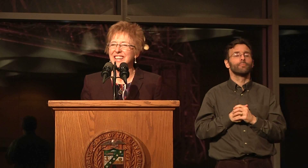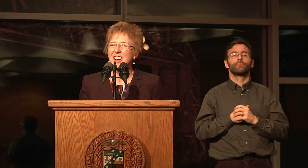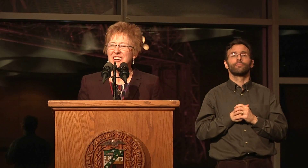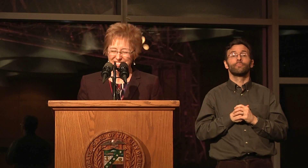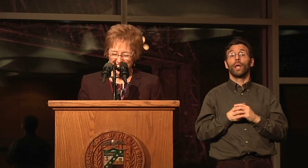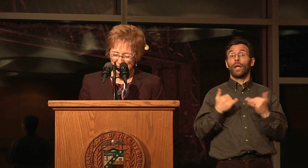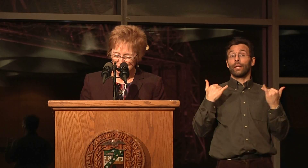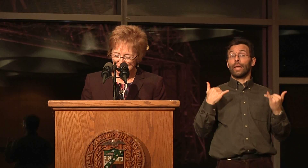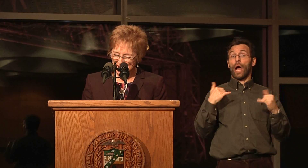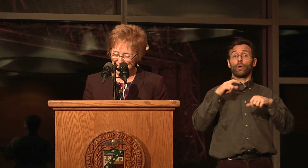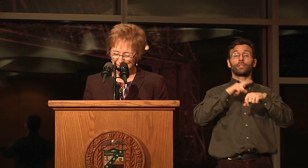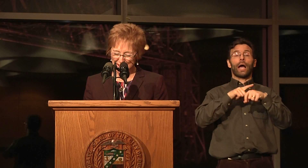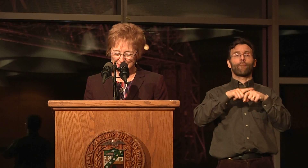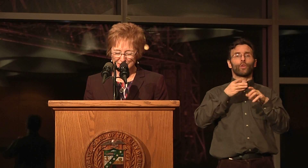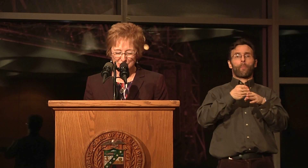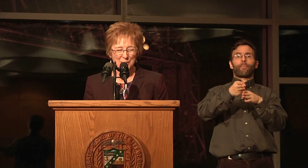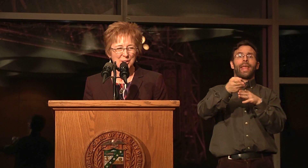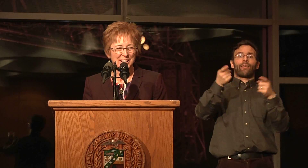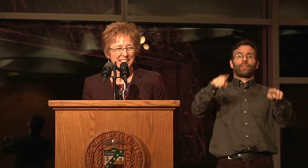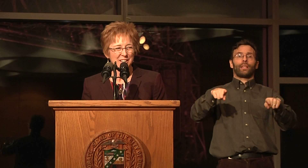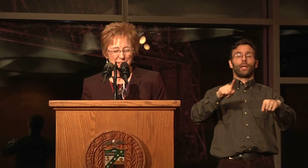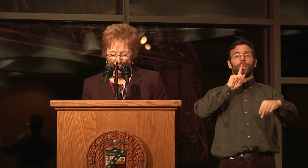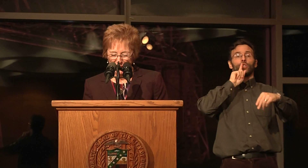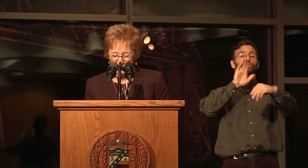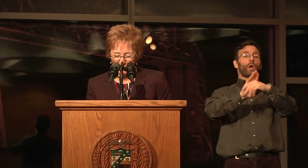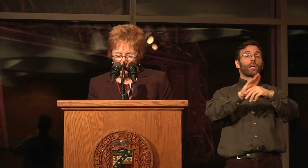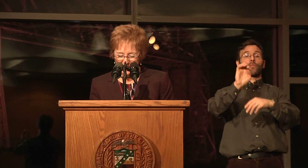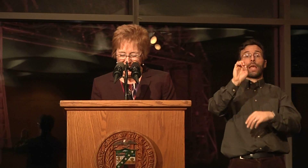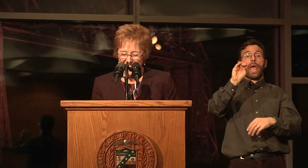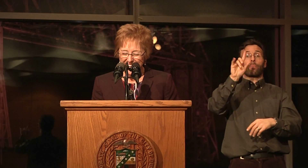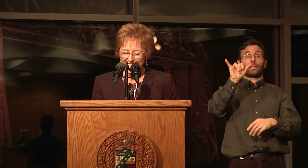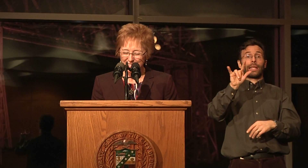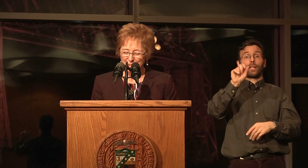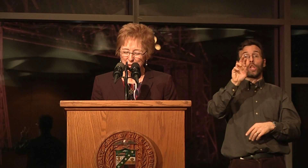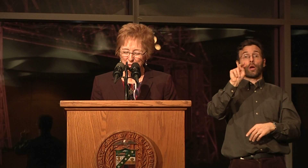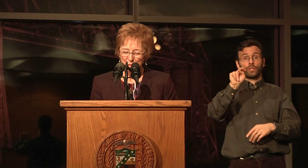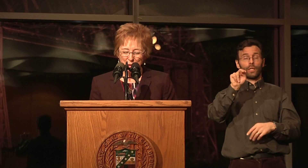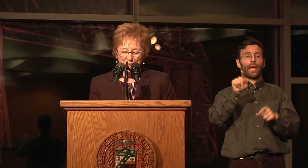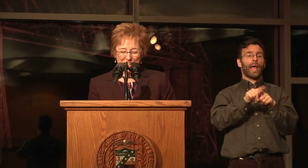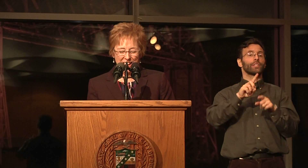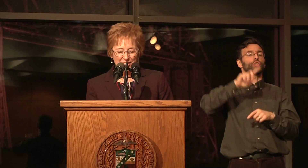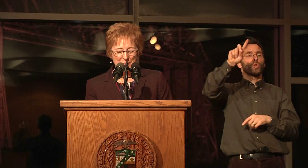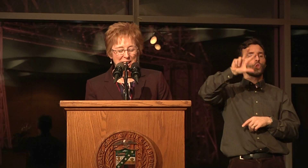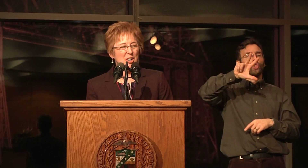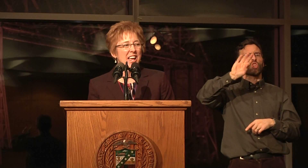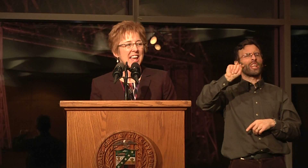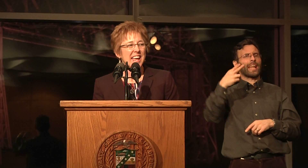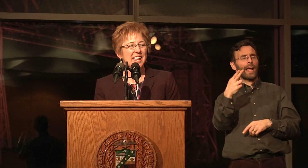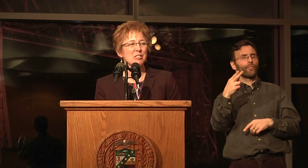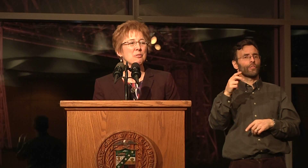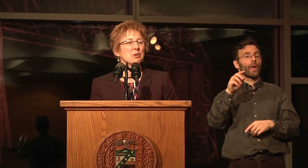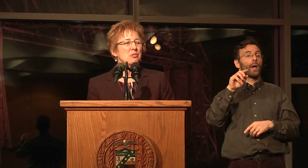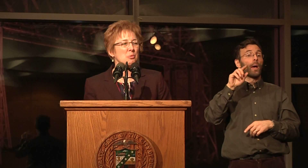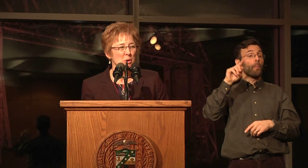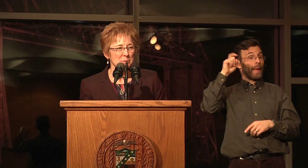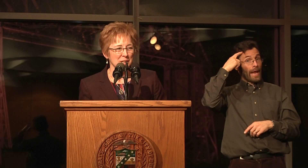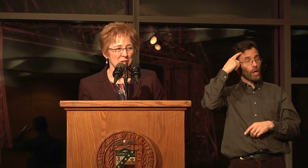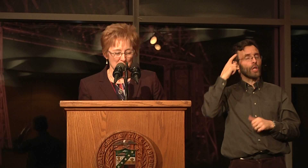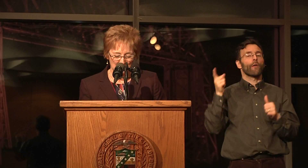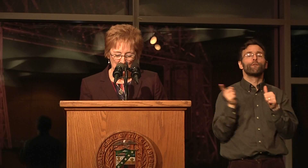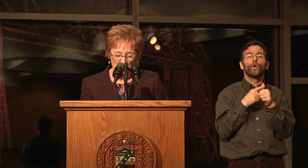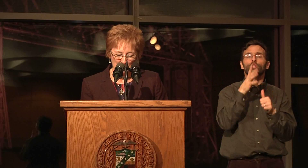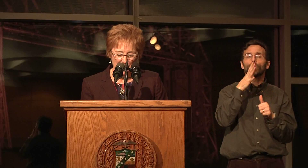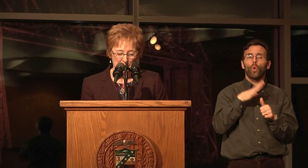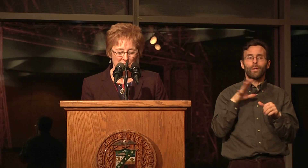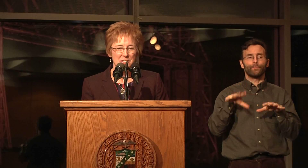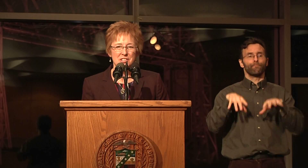Okay, well now it's time for the main event, the swearing in of Emily Larson as Duluth's 39th mayor and the first woman